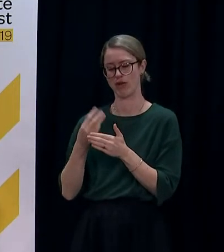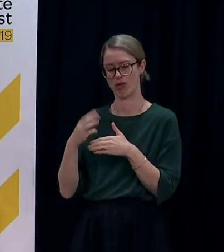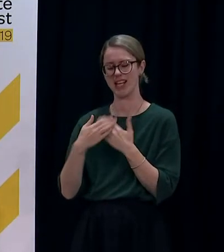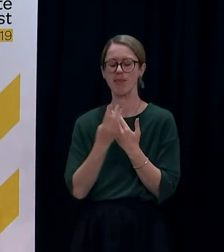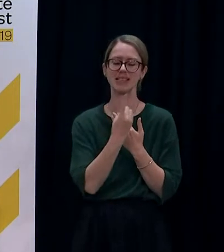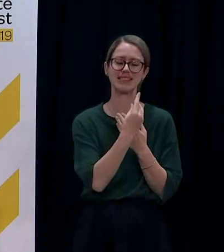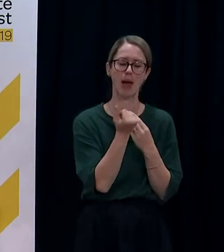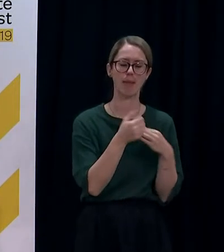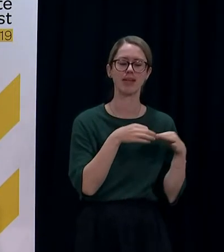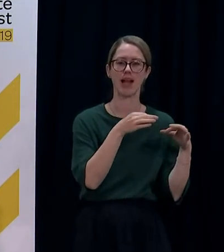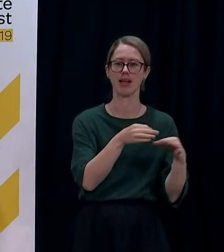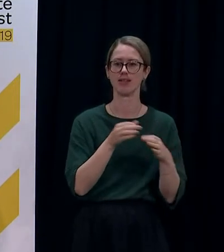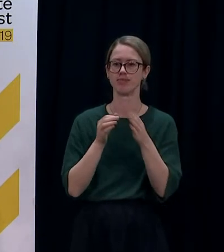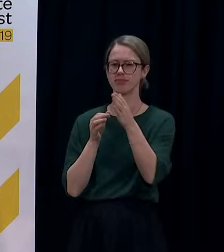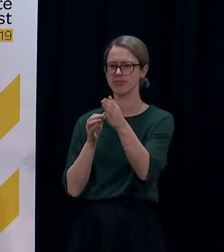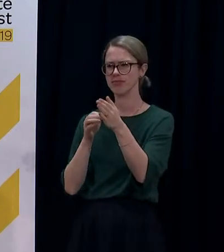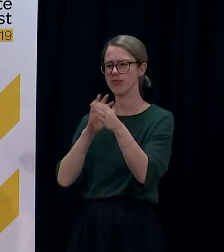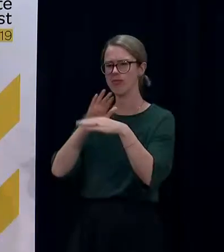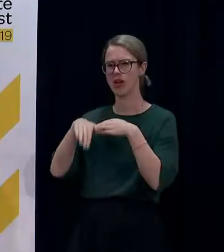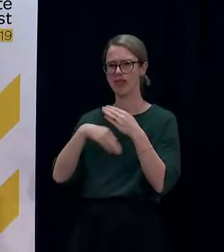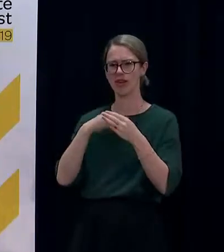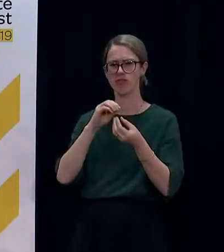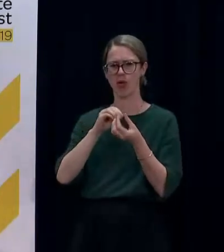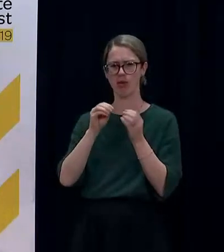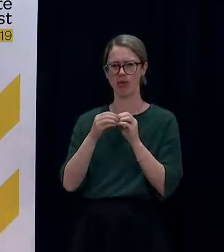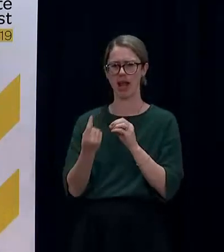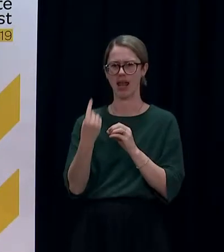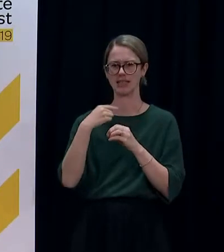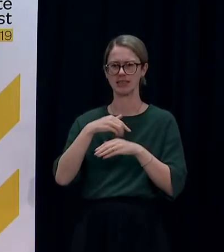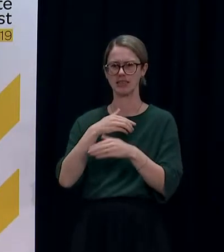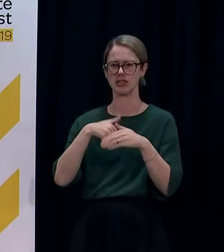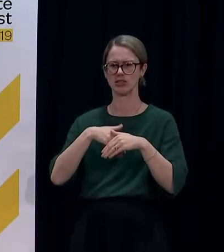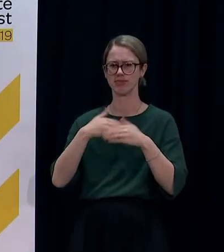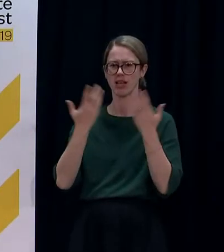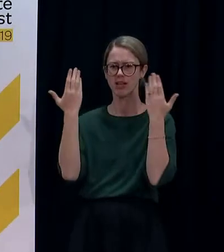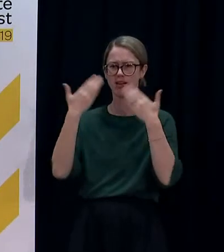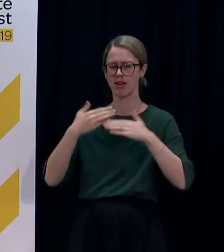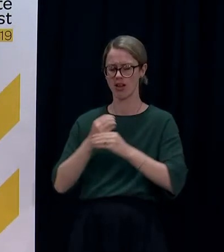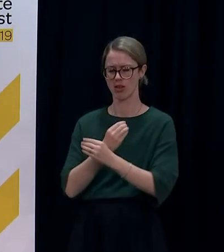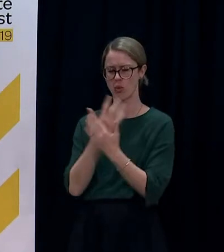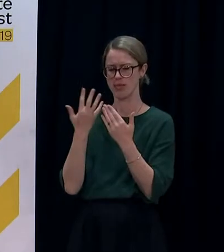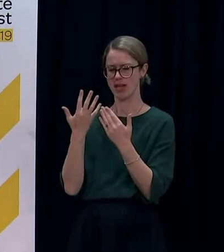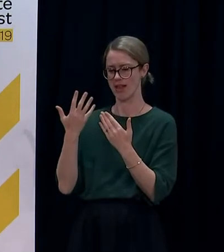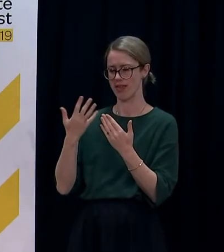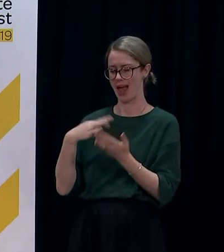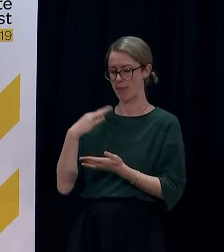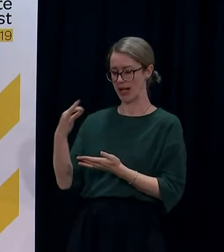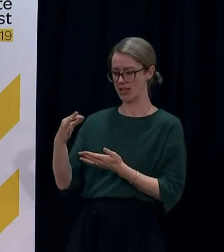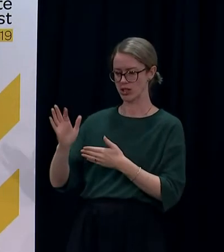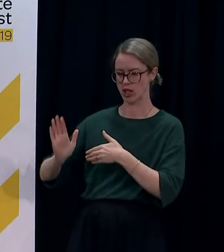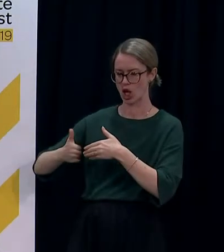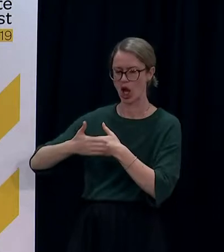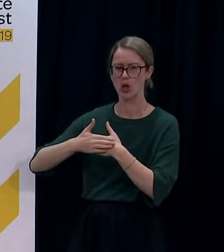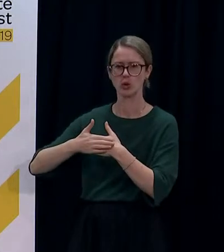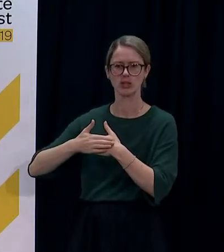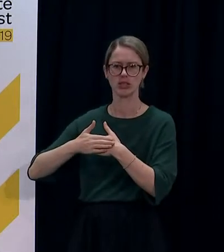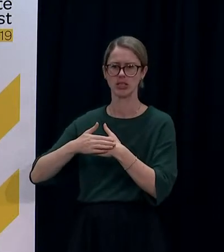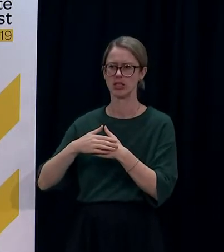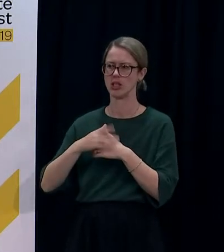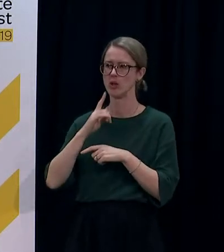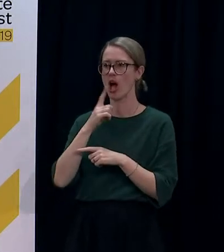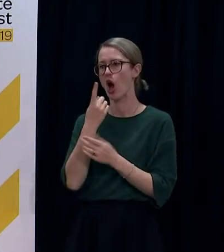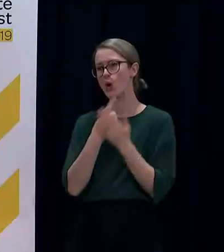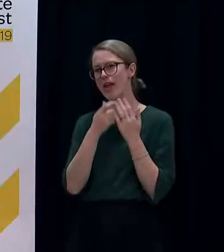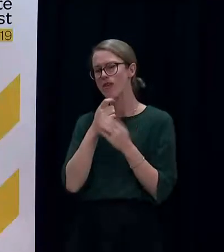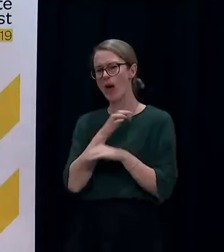some who aren't. And just on that glitch last night, that was a couple of hours that the website actually said the applications have closed. I know you say it's only